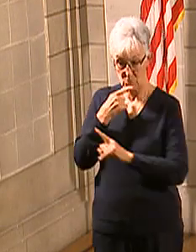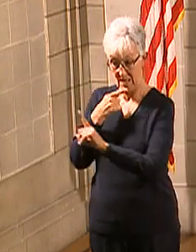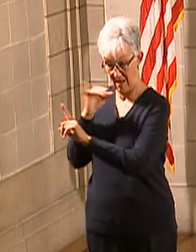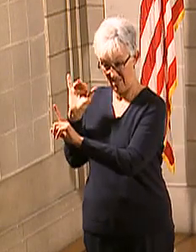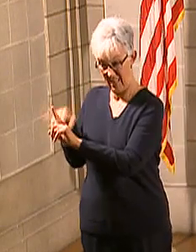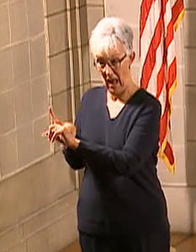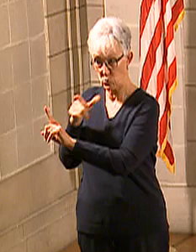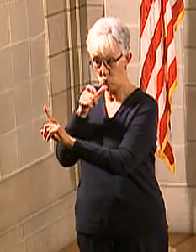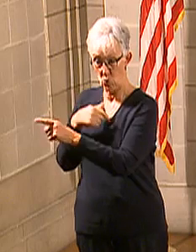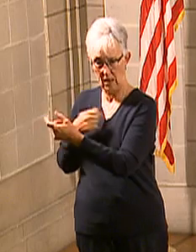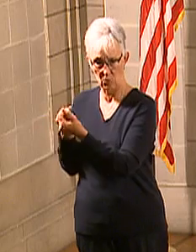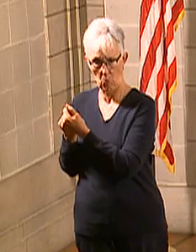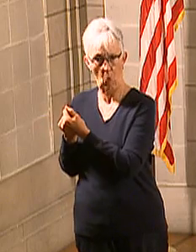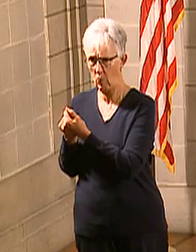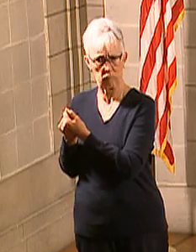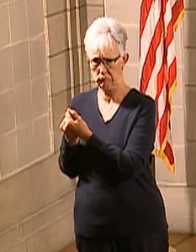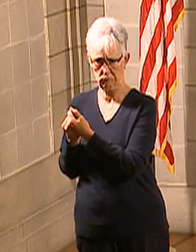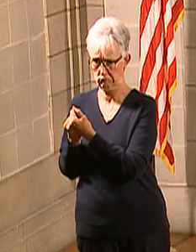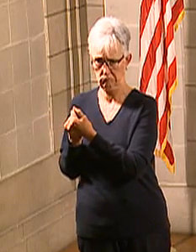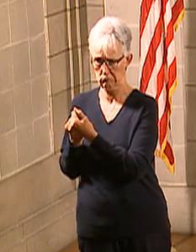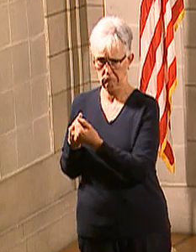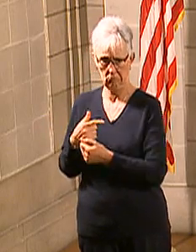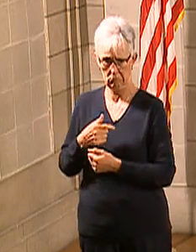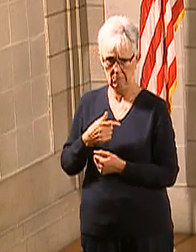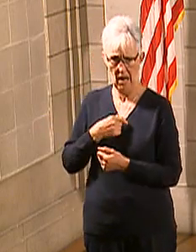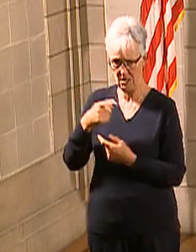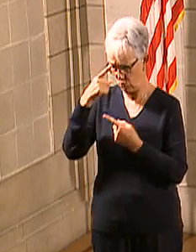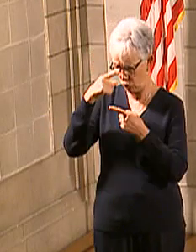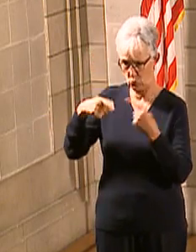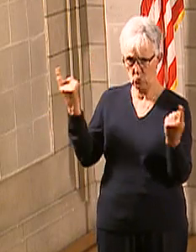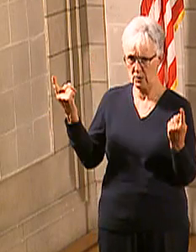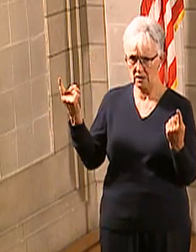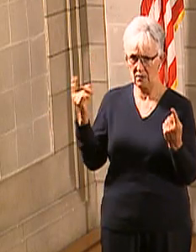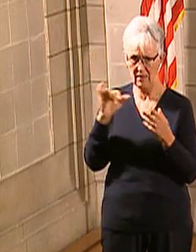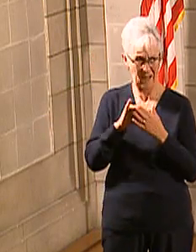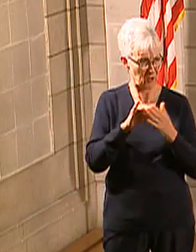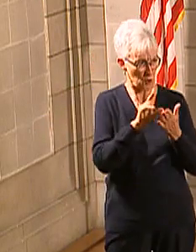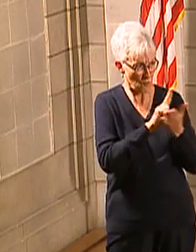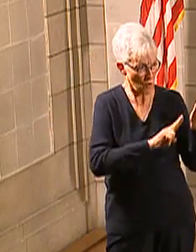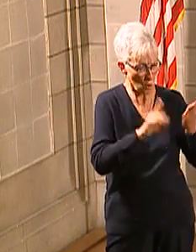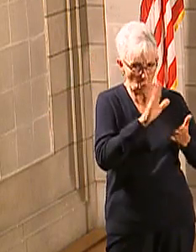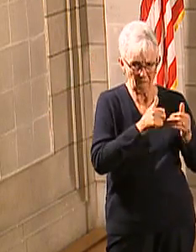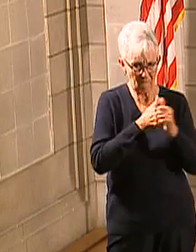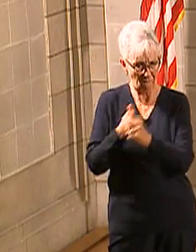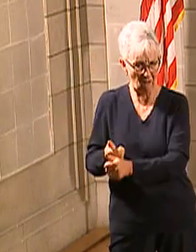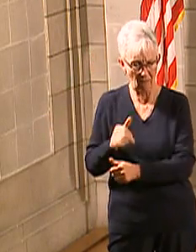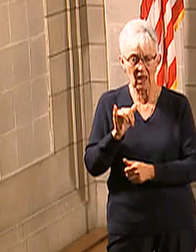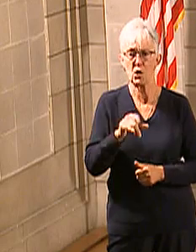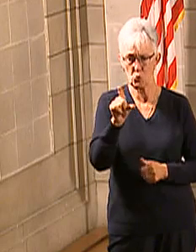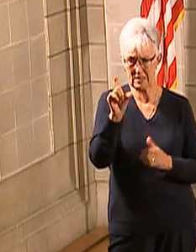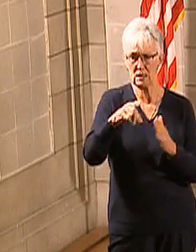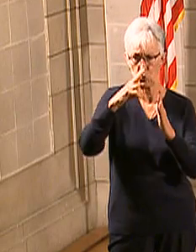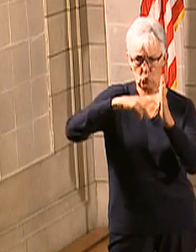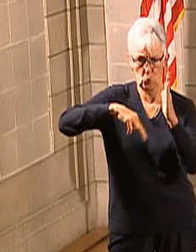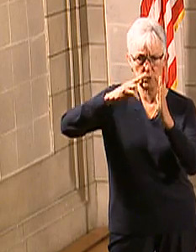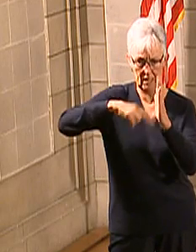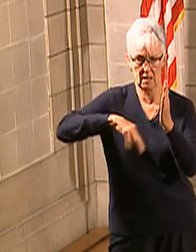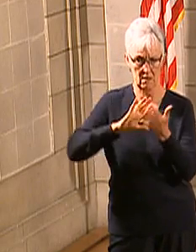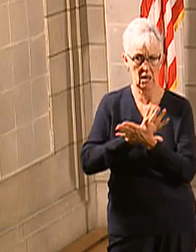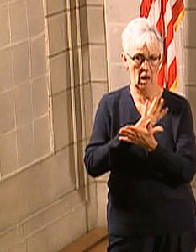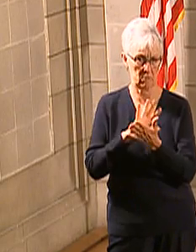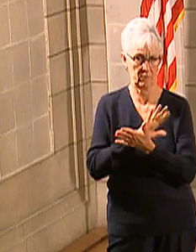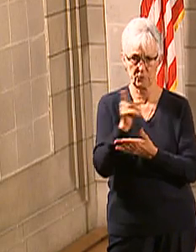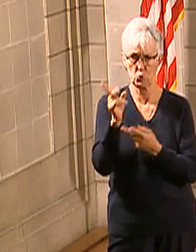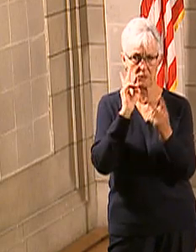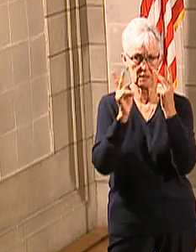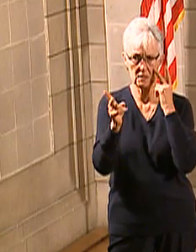anti-racism, that's what makes me concerned, that the university is heading down this path. Plus, go through and read the document. Go through and read the document. And you will see all